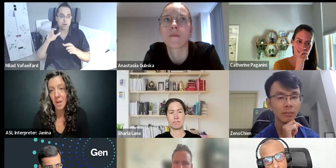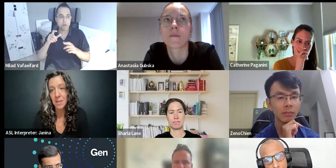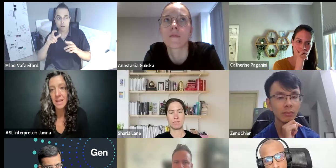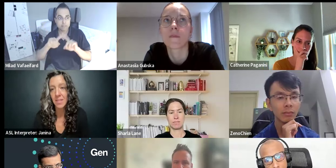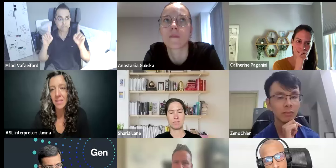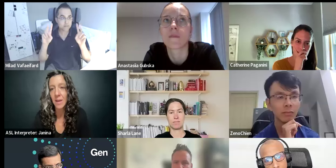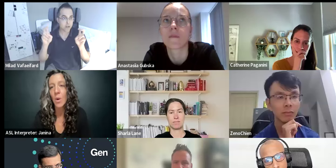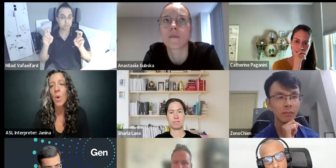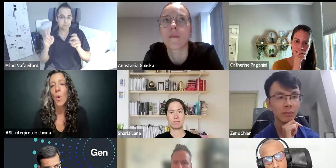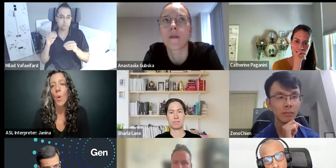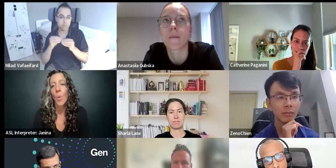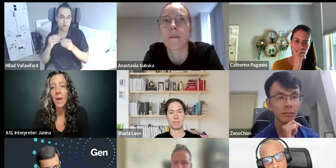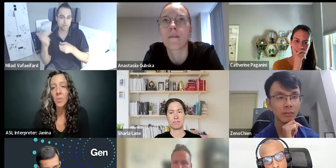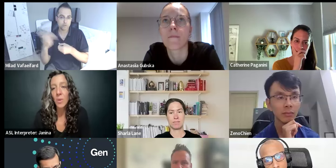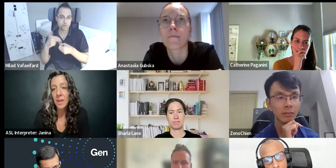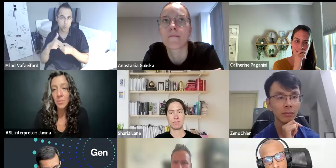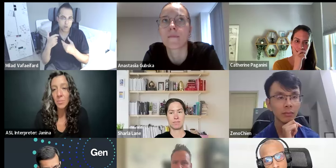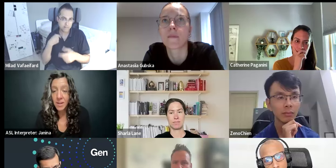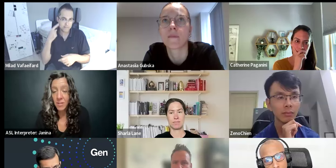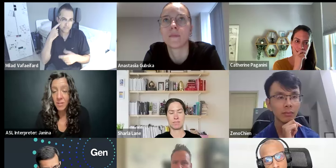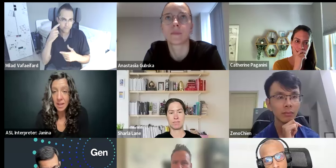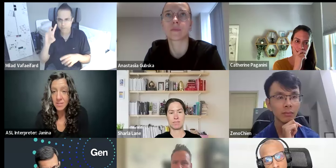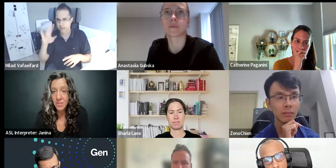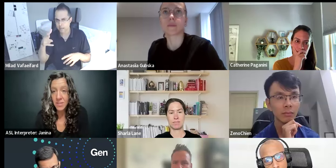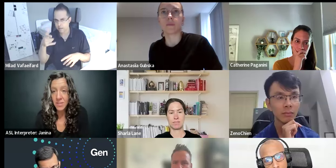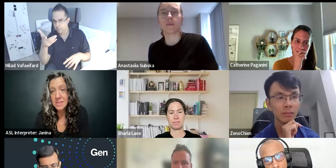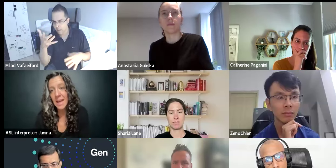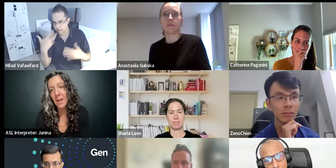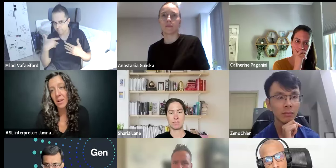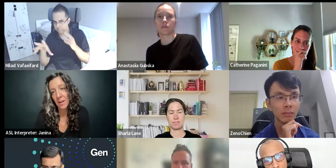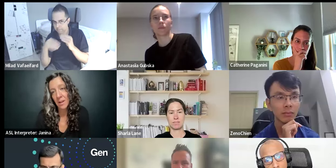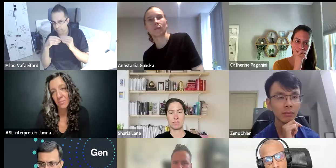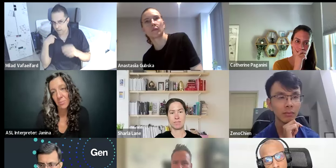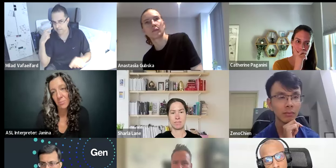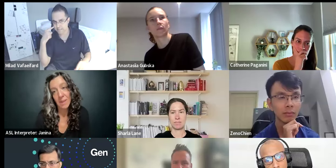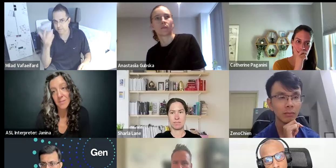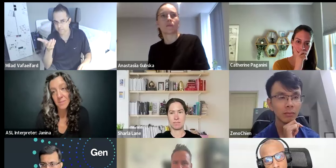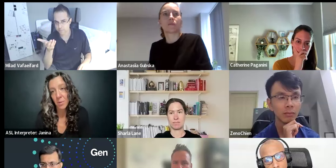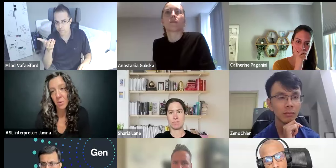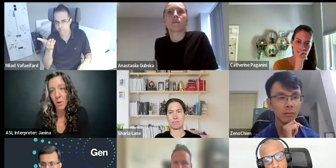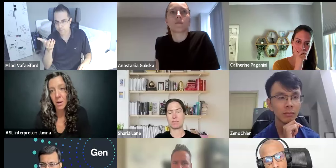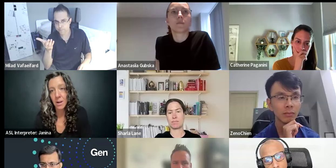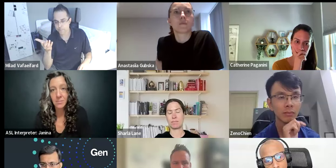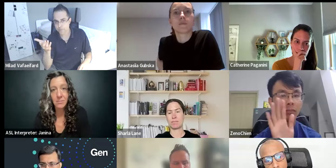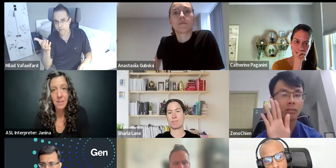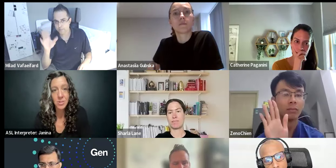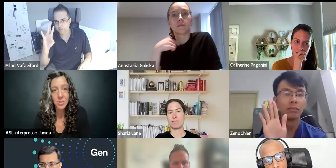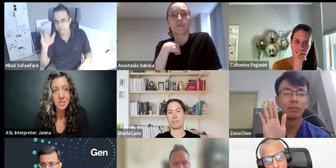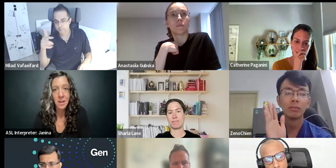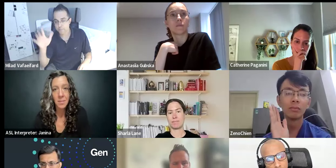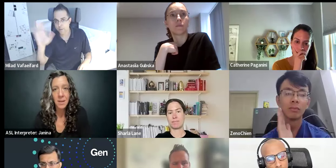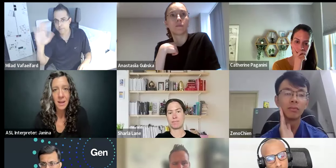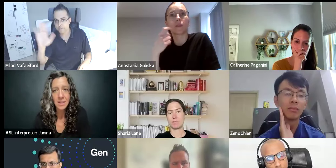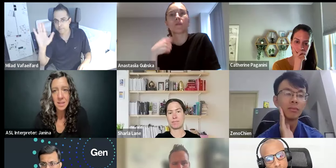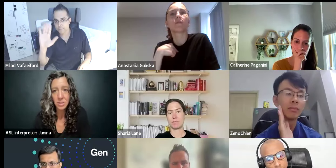a diverse section of topics. And I think that when we provide a variety of different things, that kind of gives people more